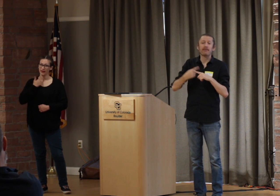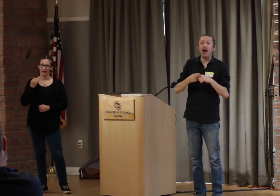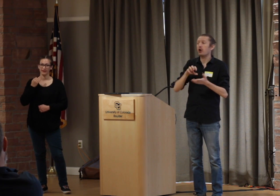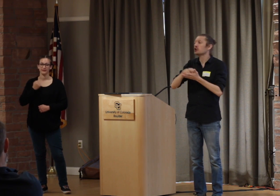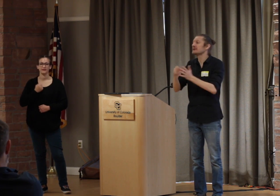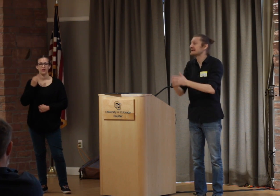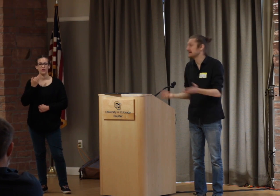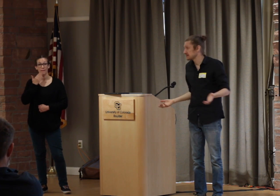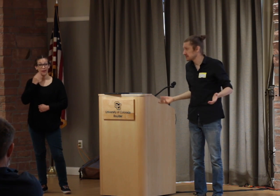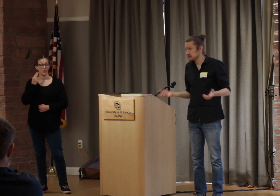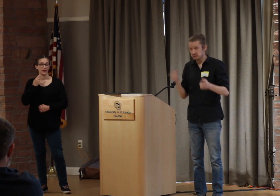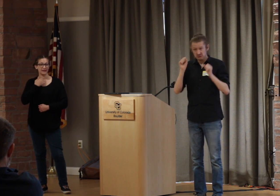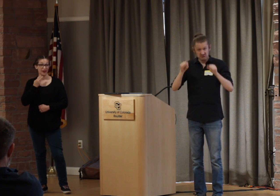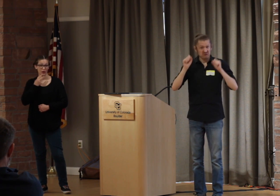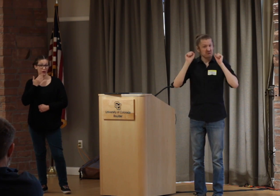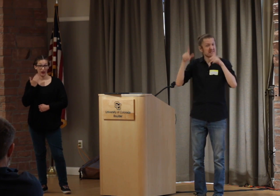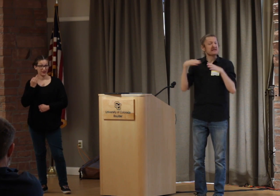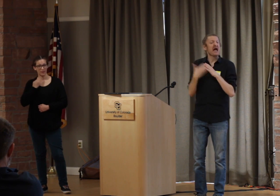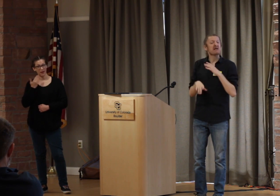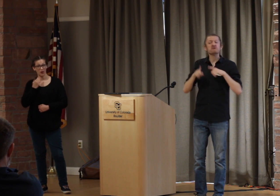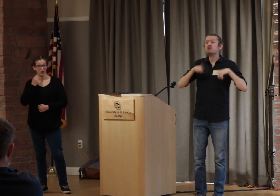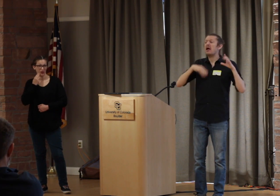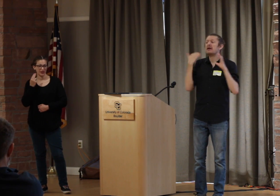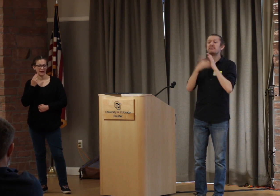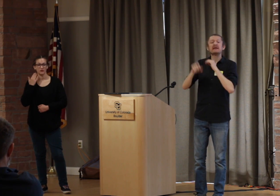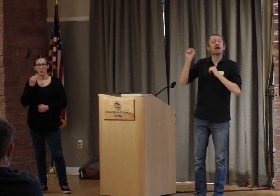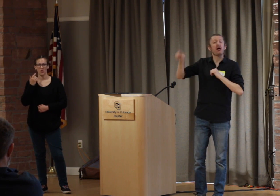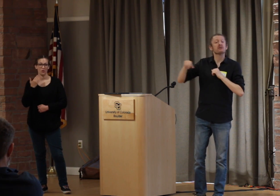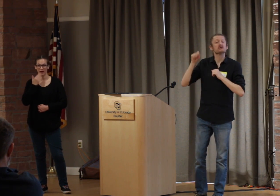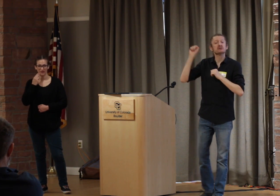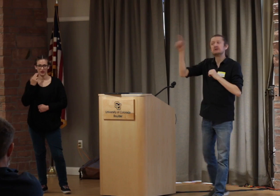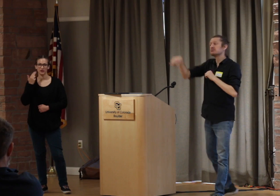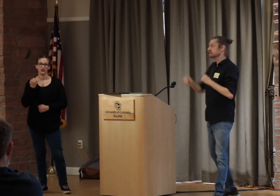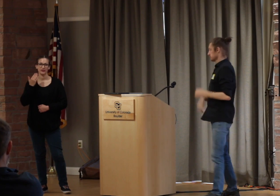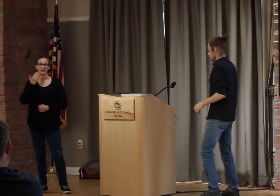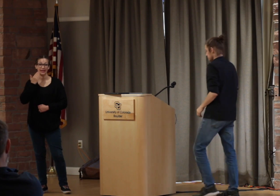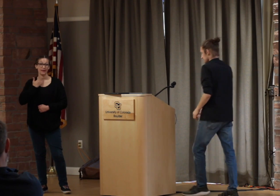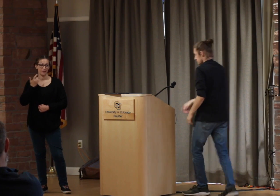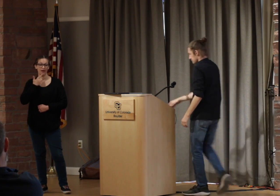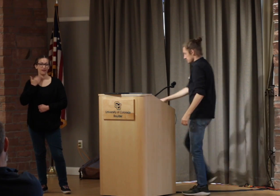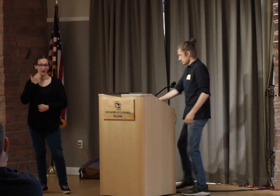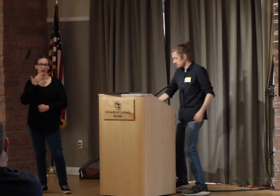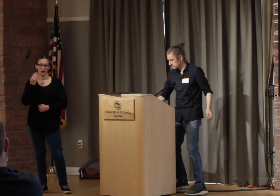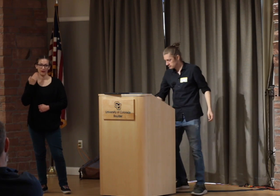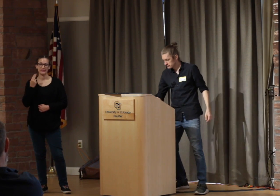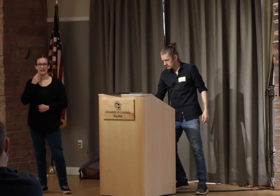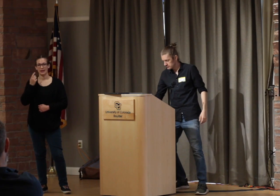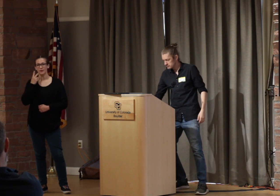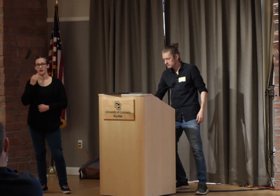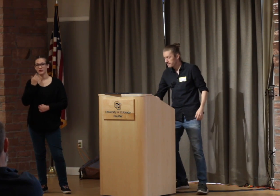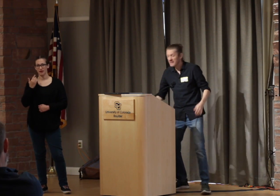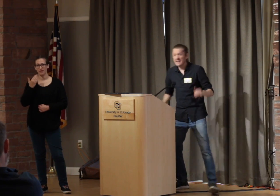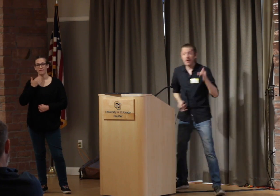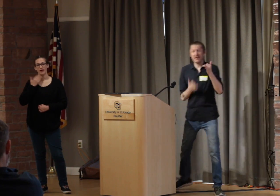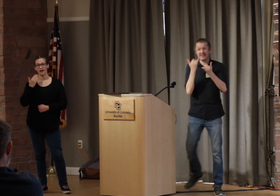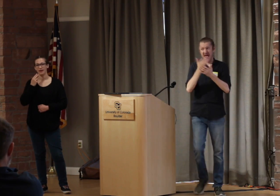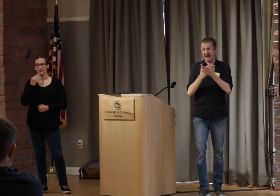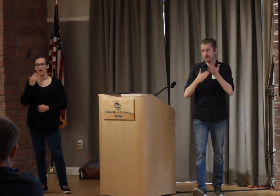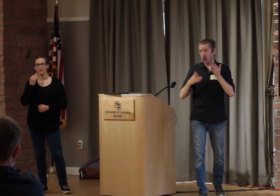"Hi, I learned so much in your class. Remember the day you taught us about cookies?" or whatever. Just email later on